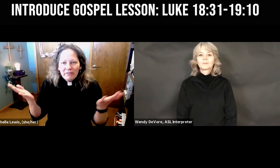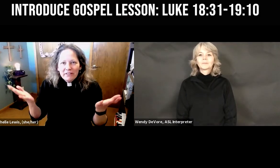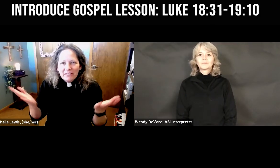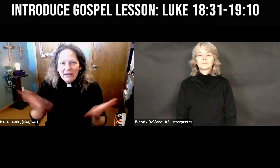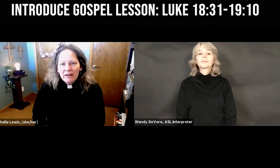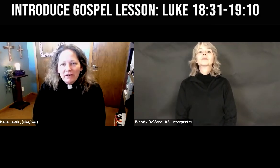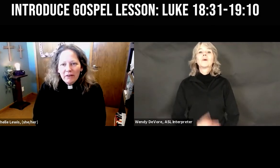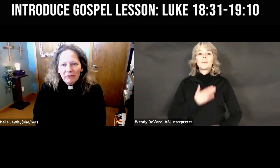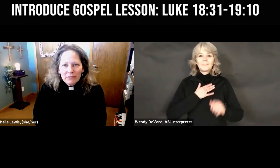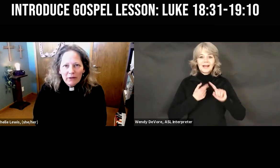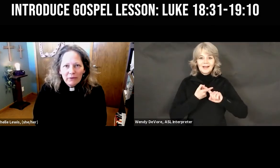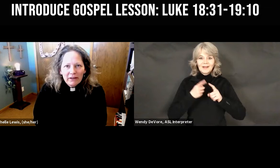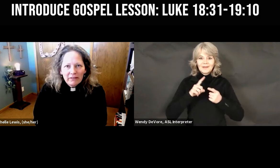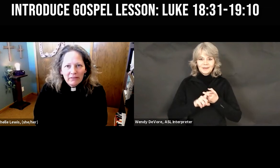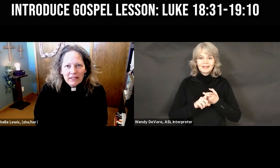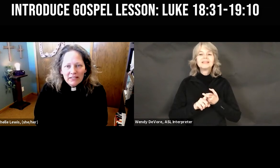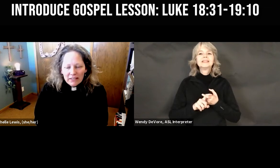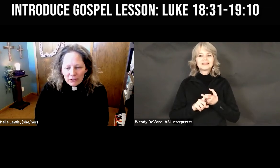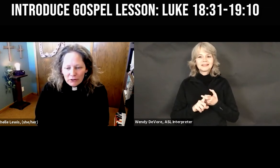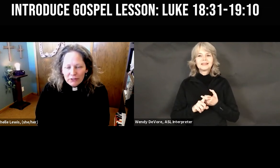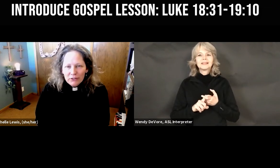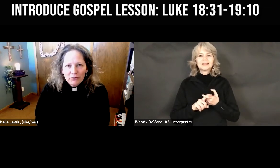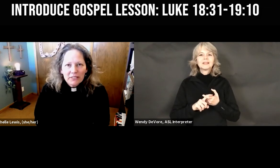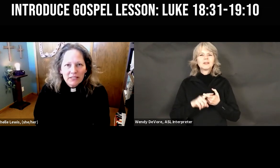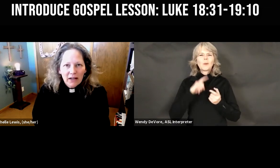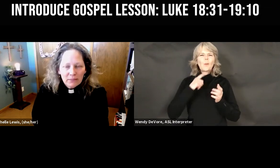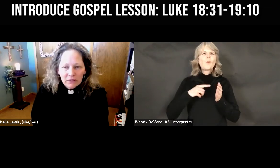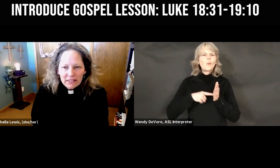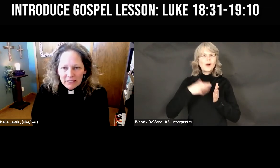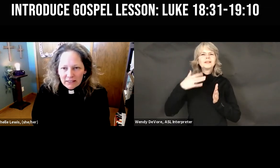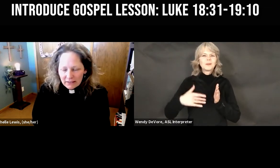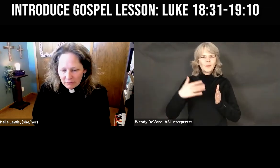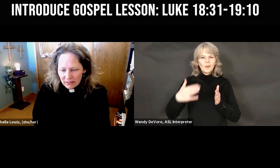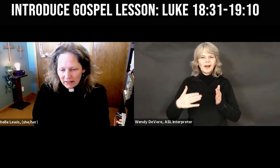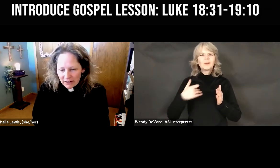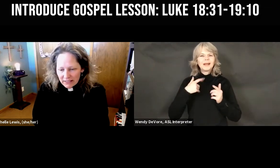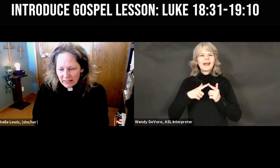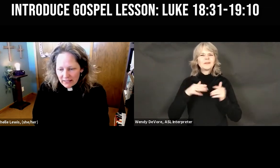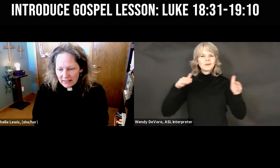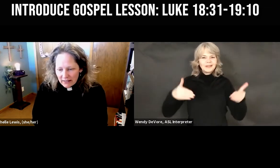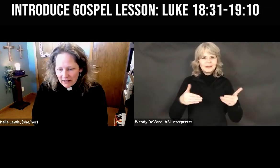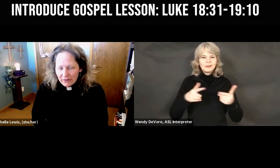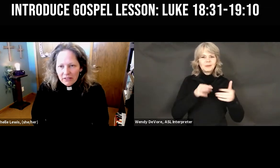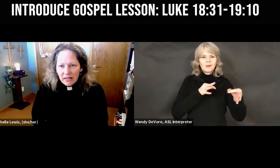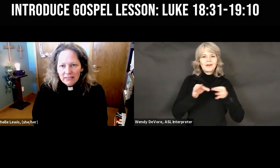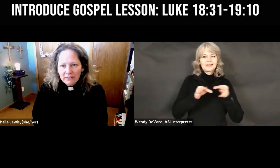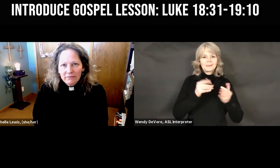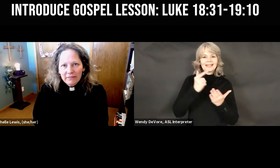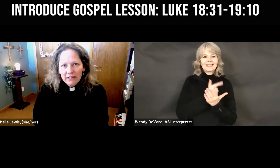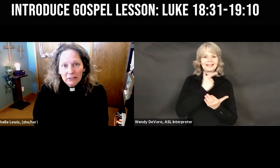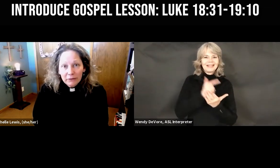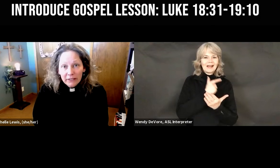My friends, every once in a while we need to introduce the gospel lesson because there's a lot of